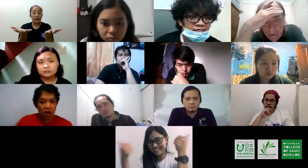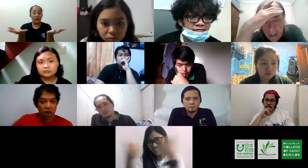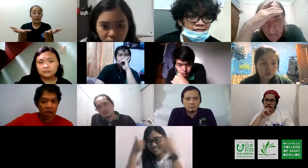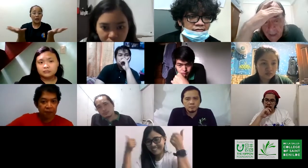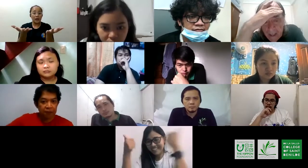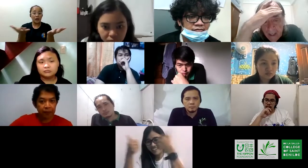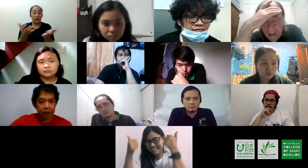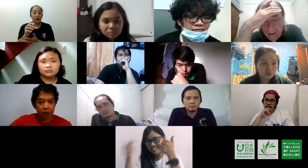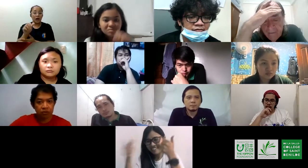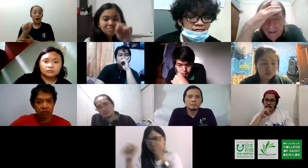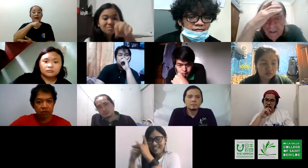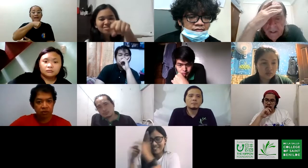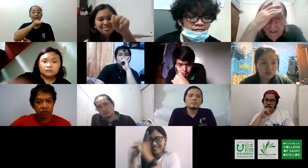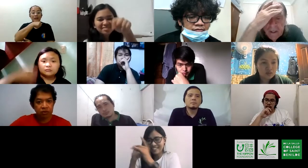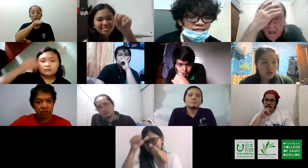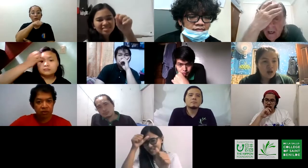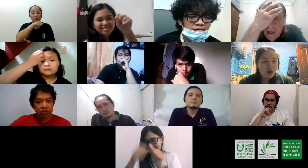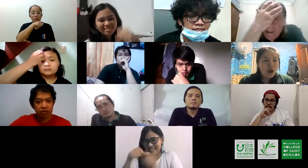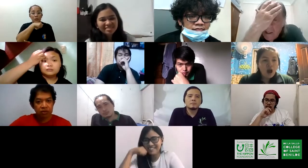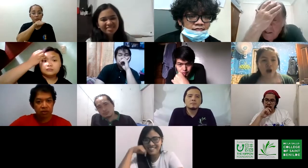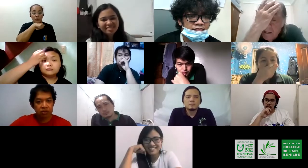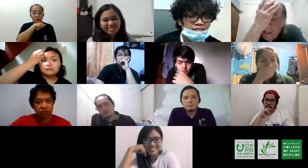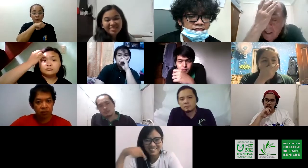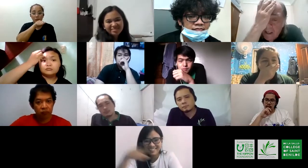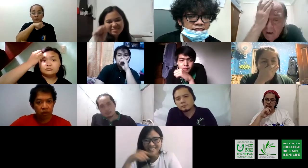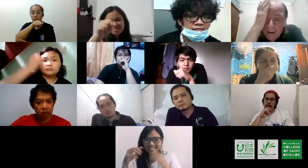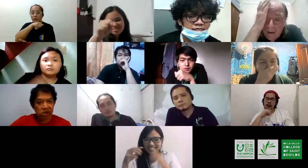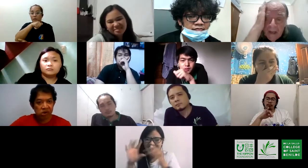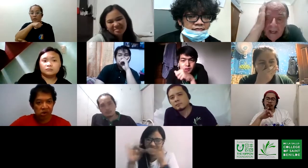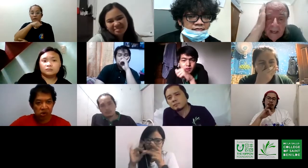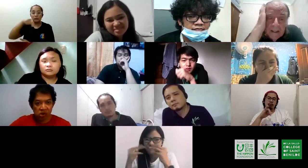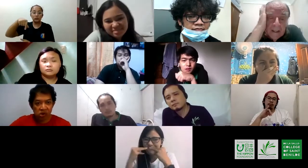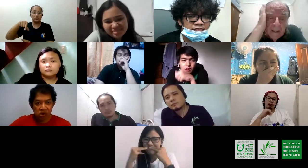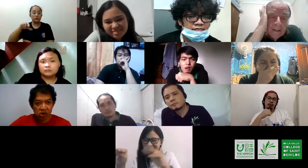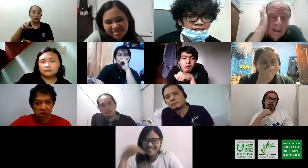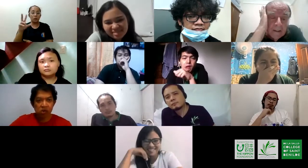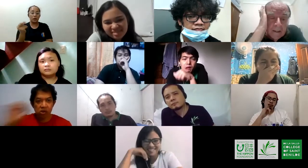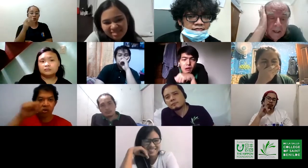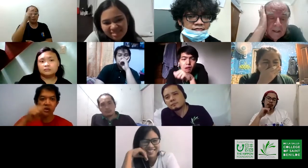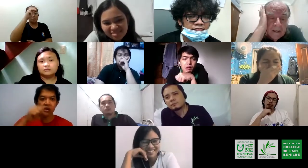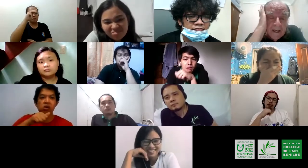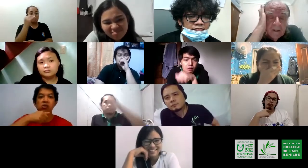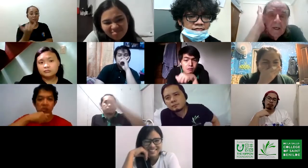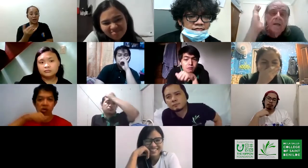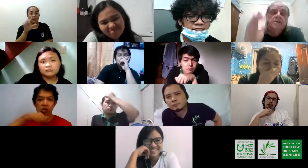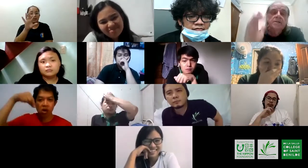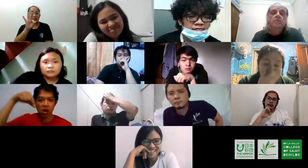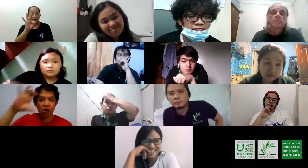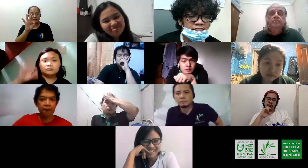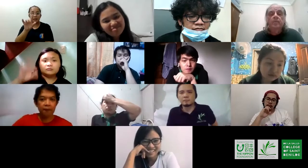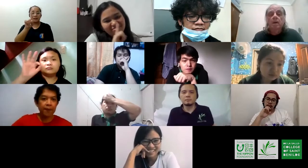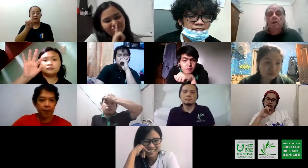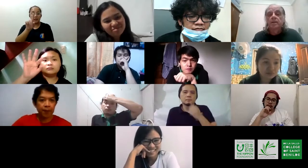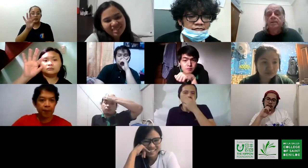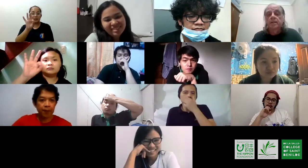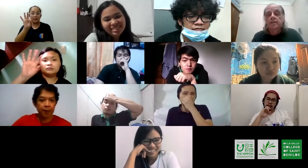organizations nationwide participated. It was formally established during the first General Assembly held